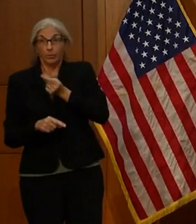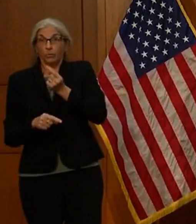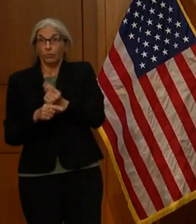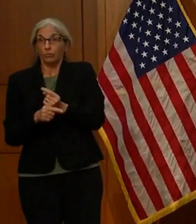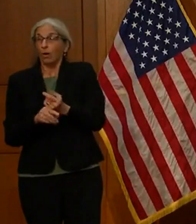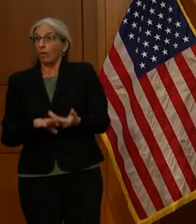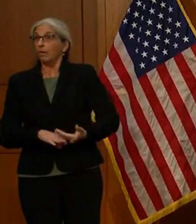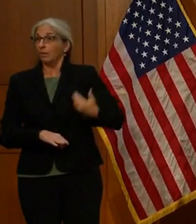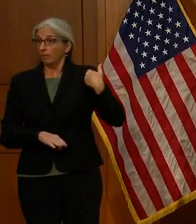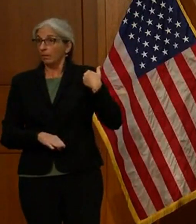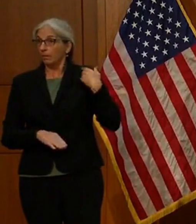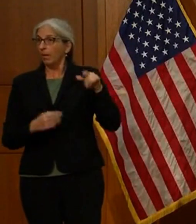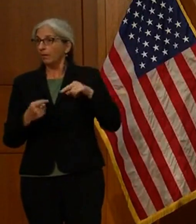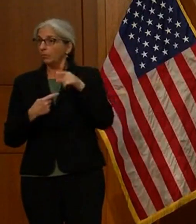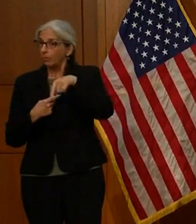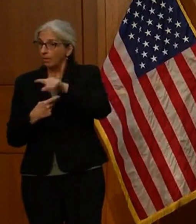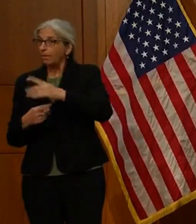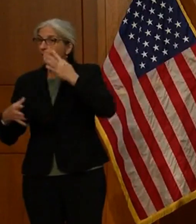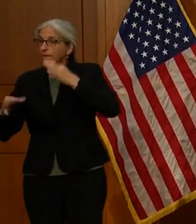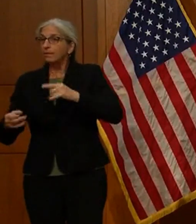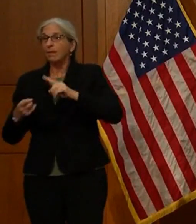sure that is